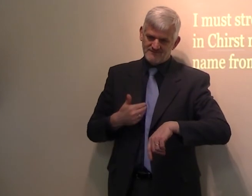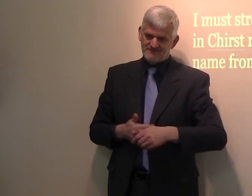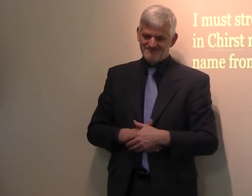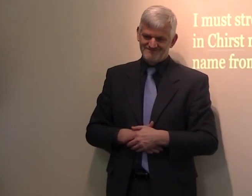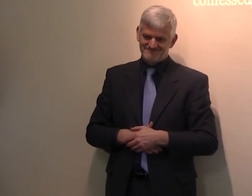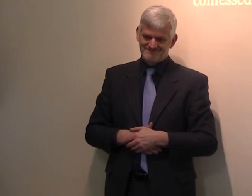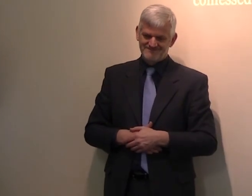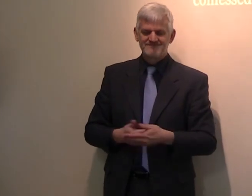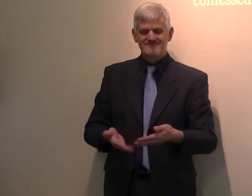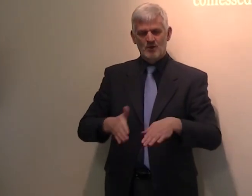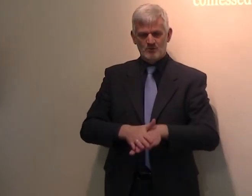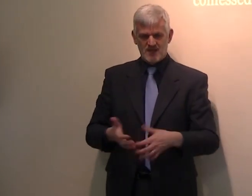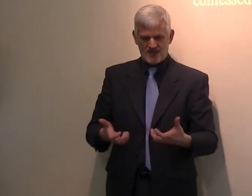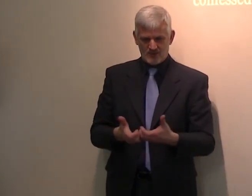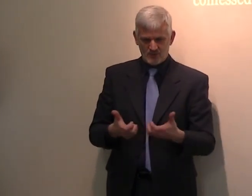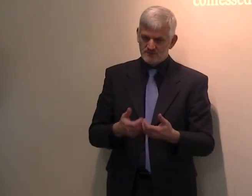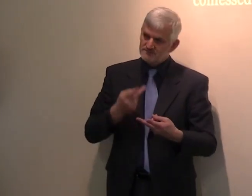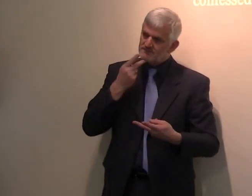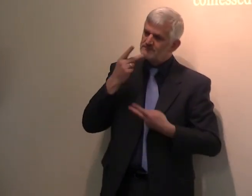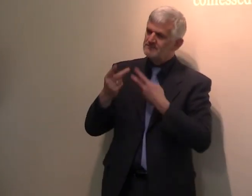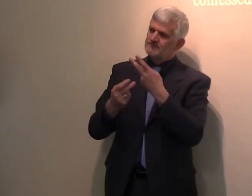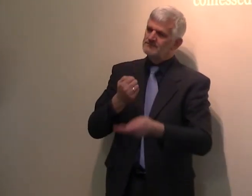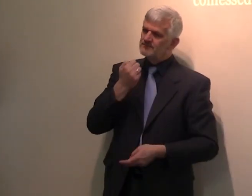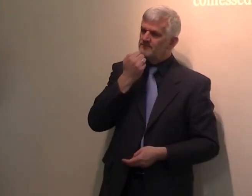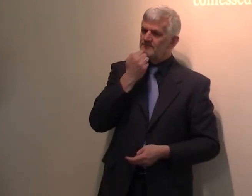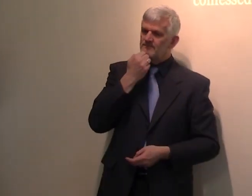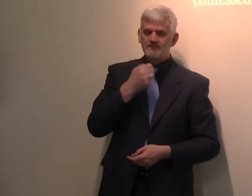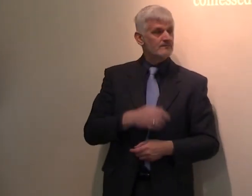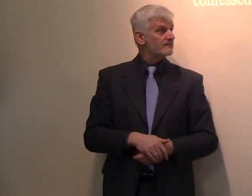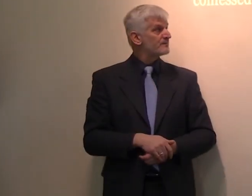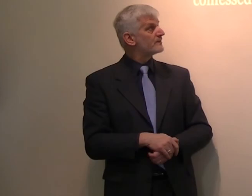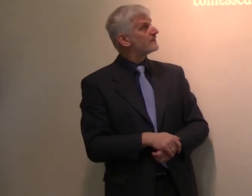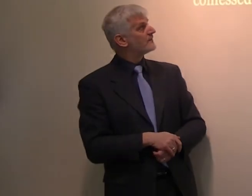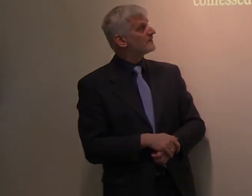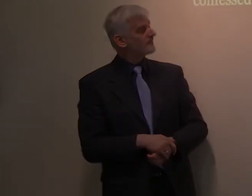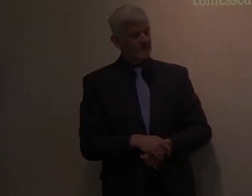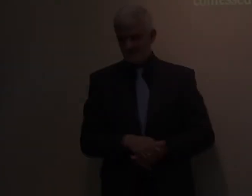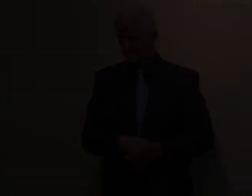Let's close our thinking this morning by singing hymn number 481.